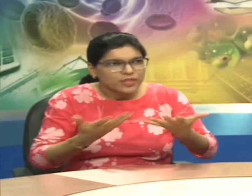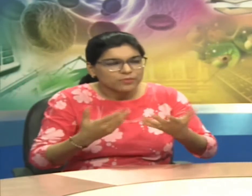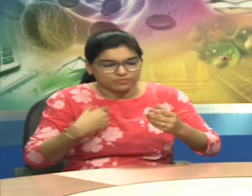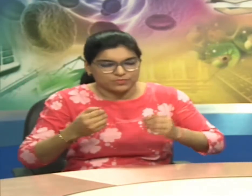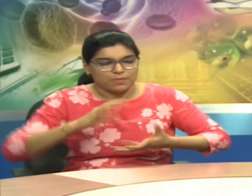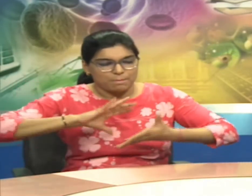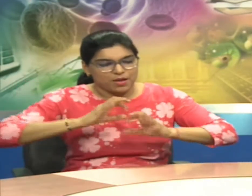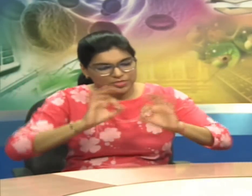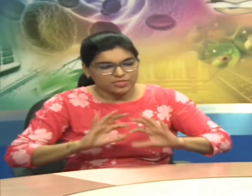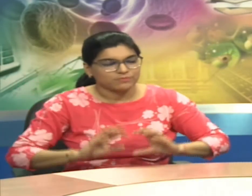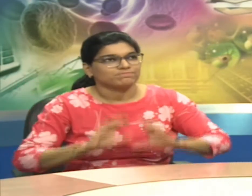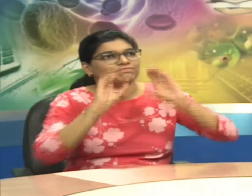places